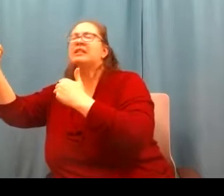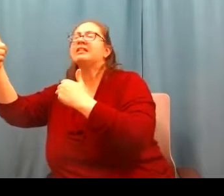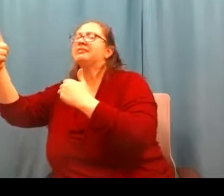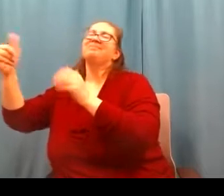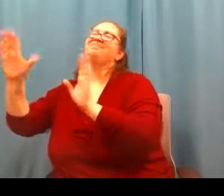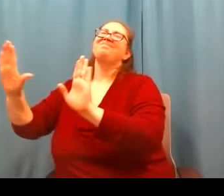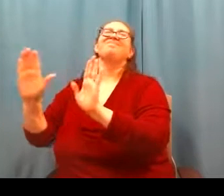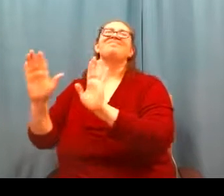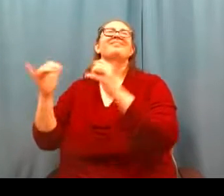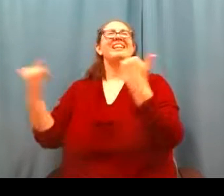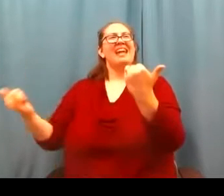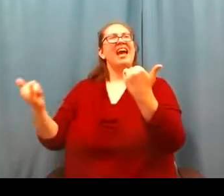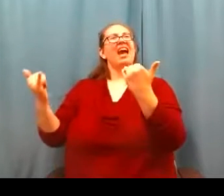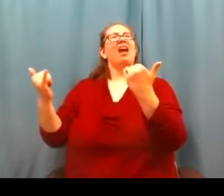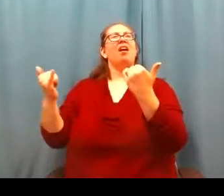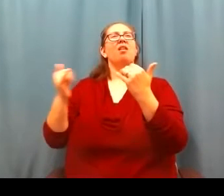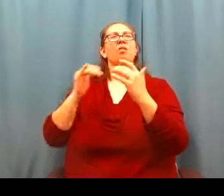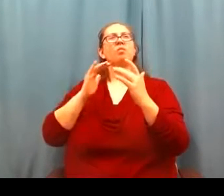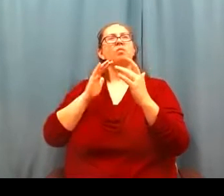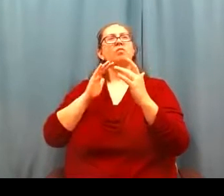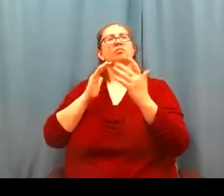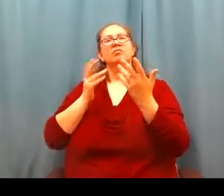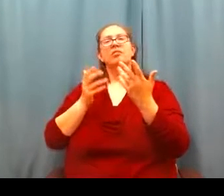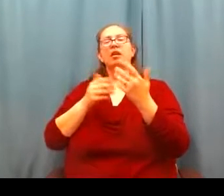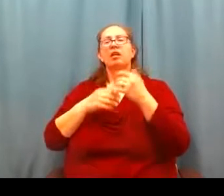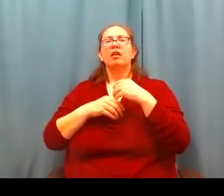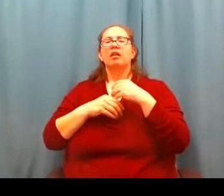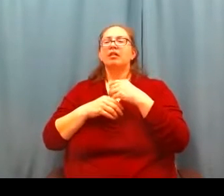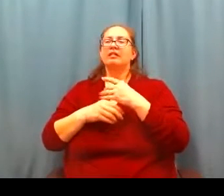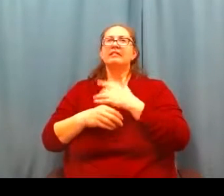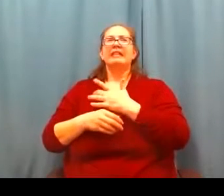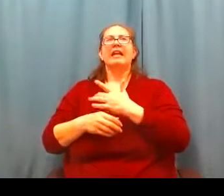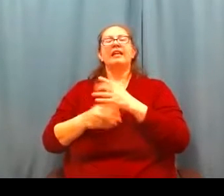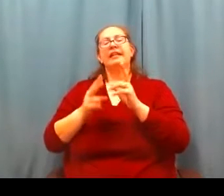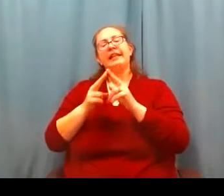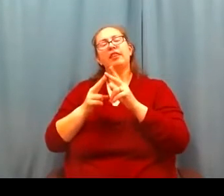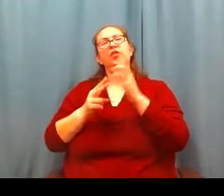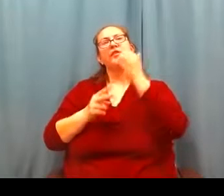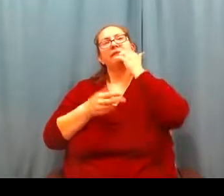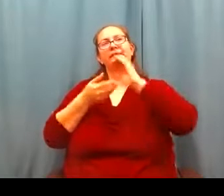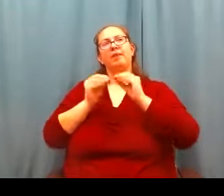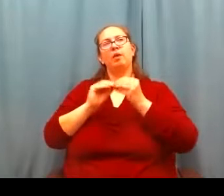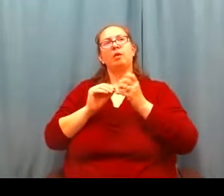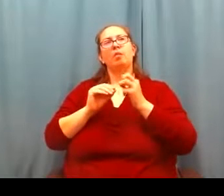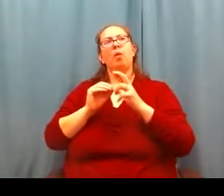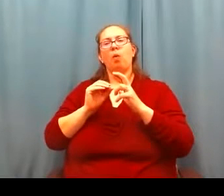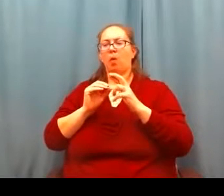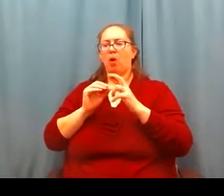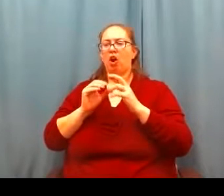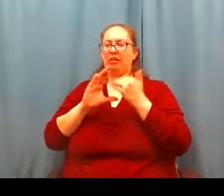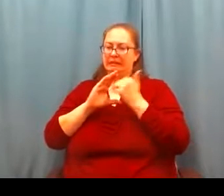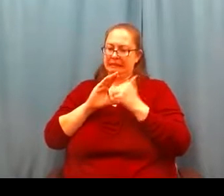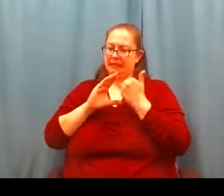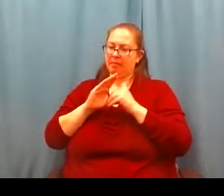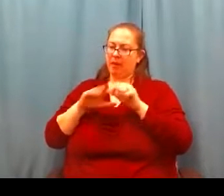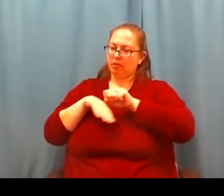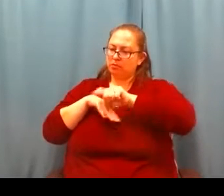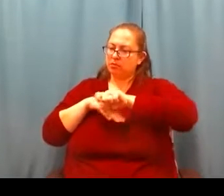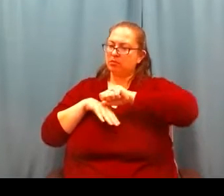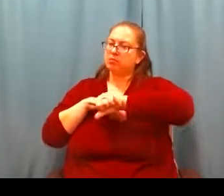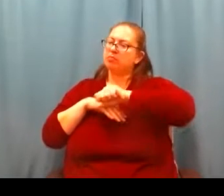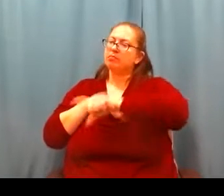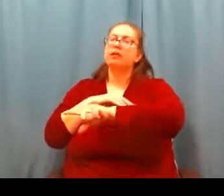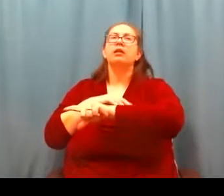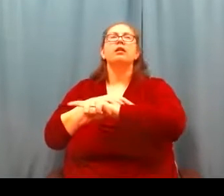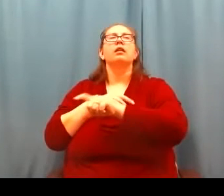automated process where we use their telephone number or their email address to get that information from them. So that has saved hundreds of